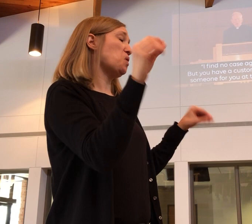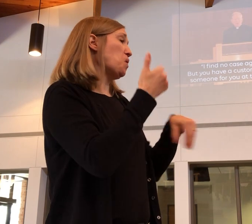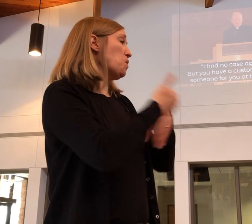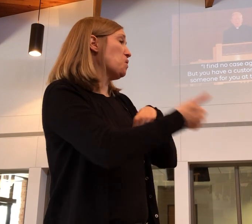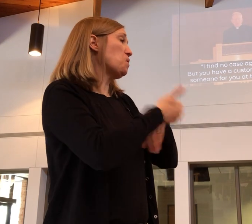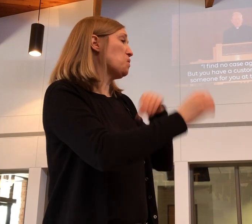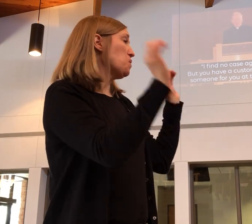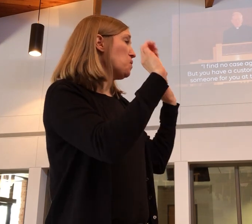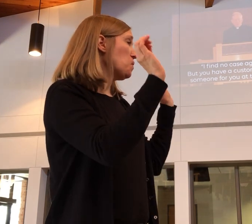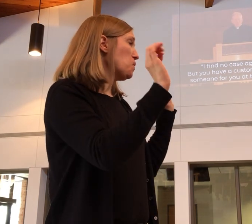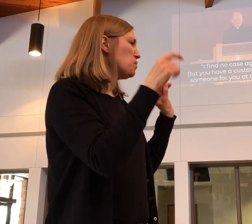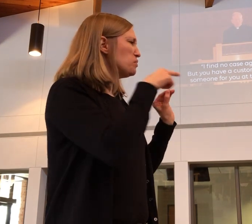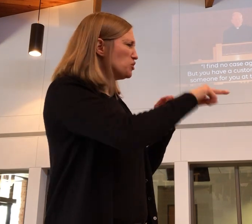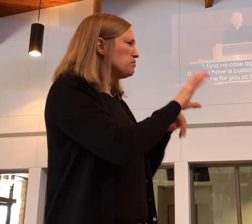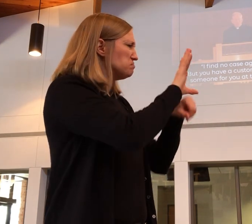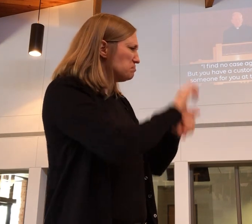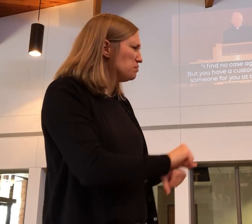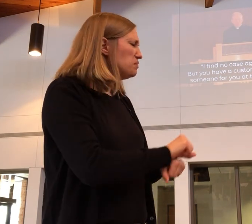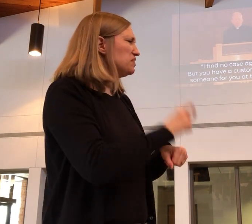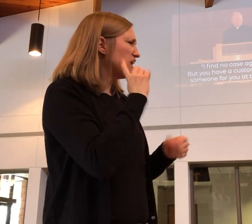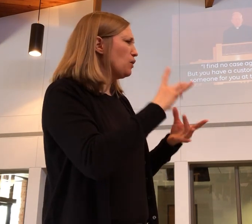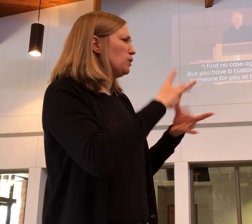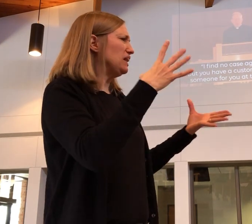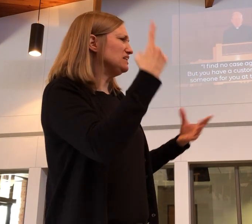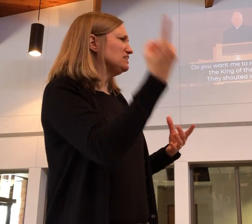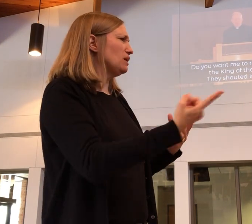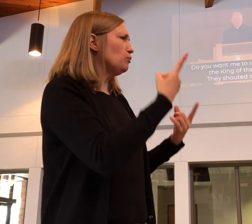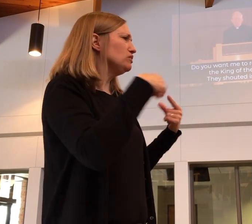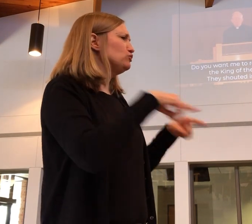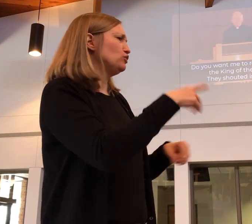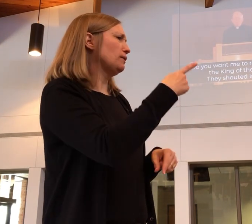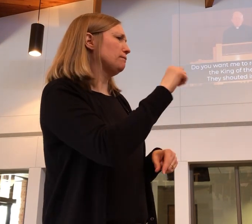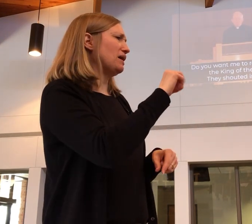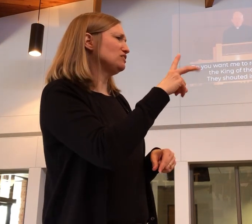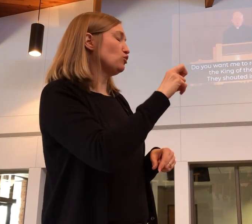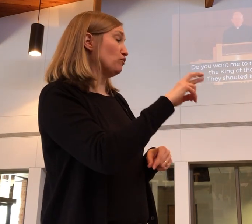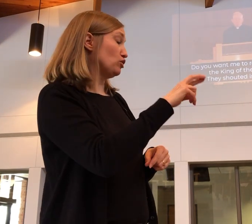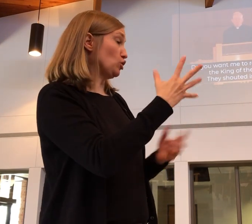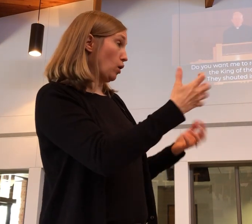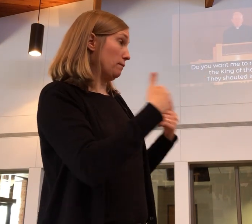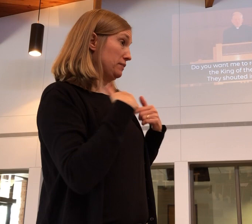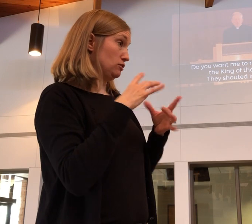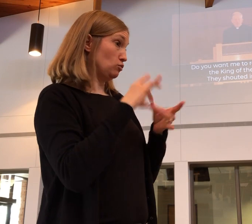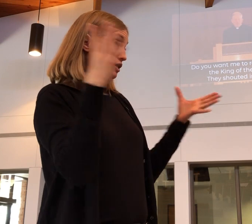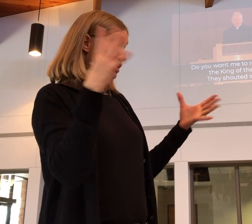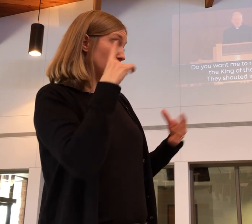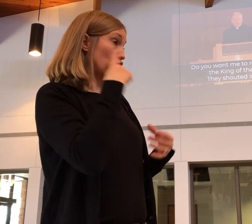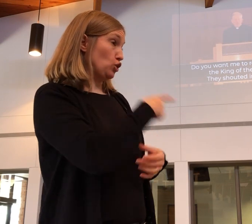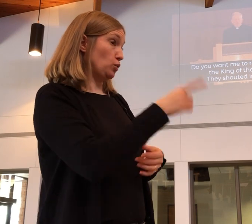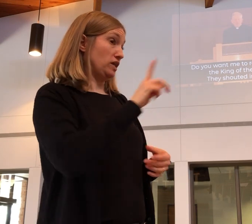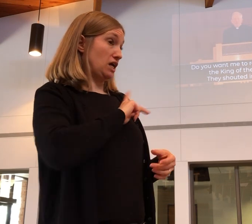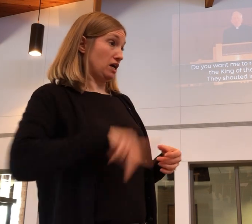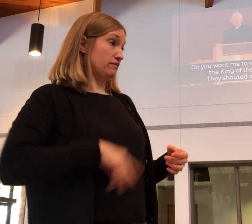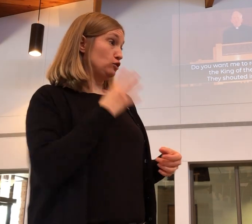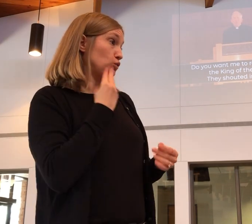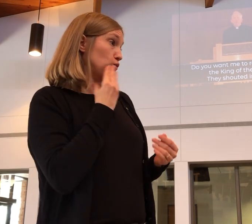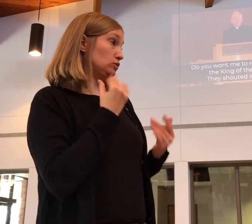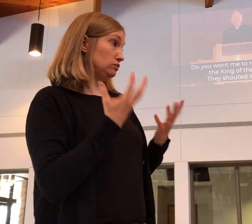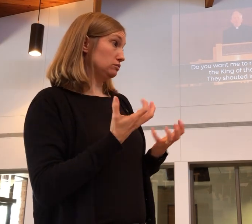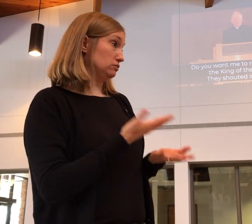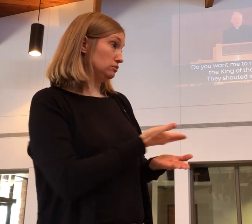but you have a custom that I release someone for you at the Passover. Do you want me to release for you the King of the